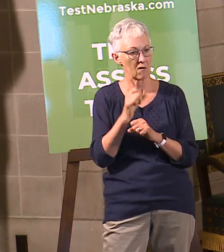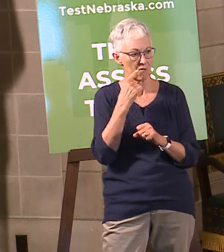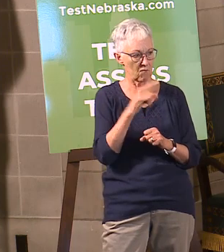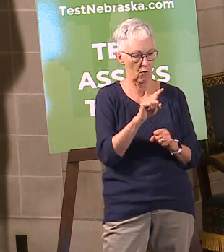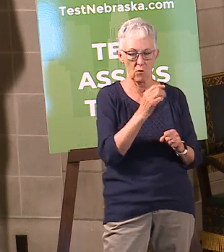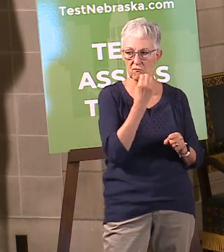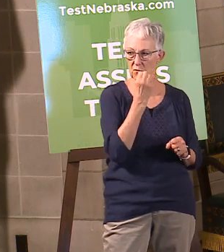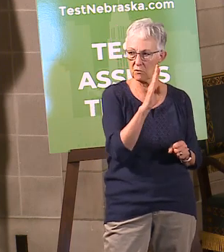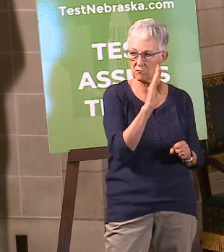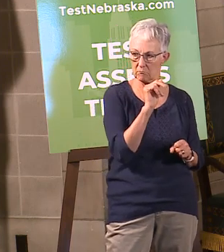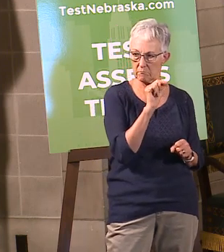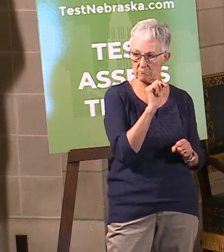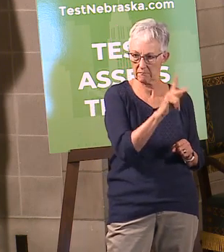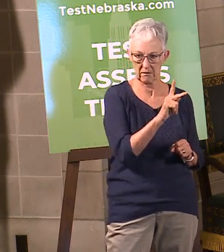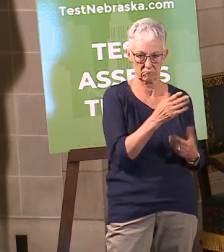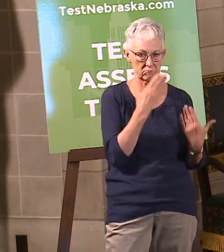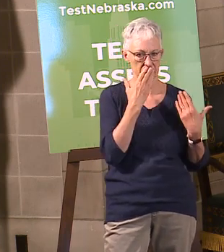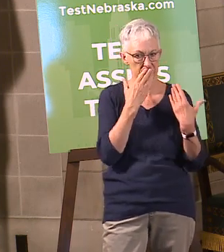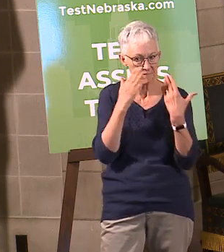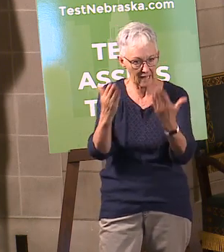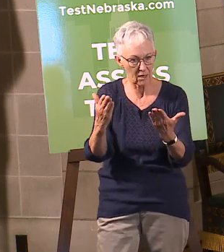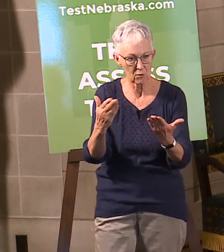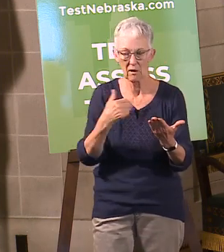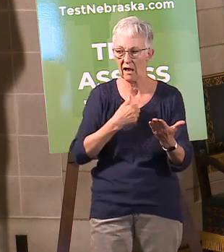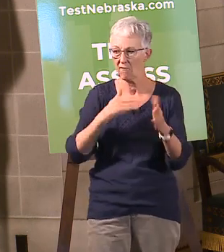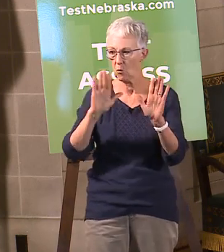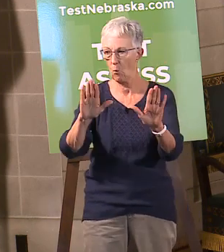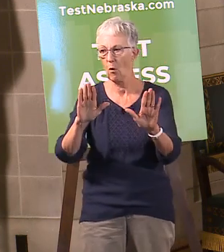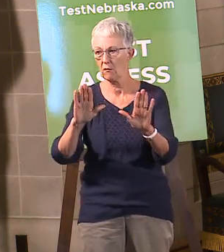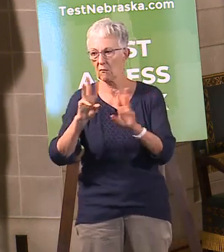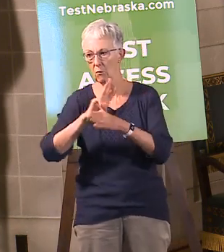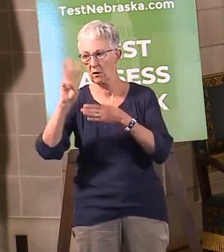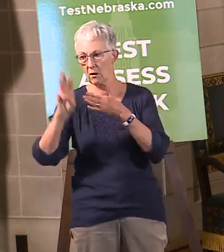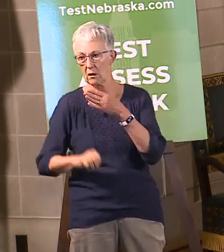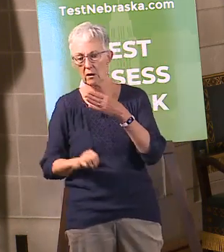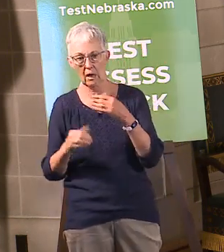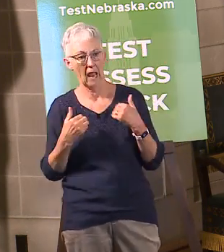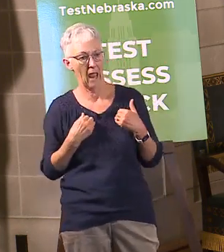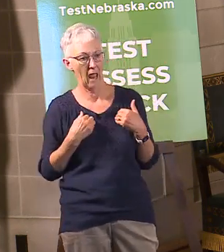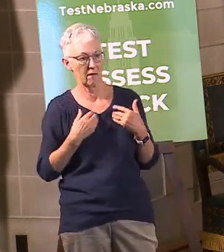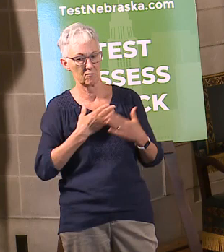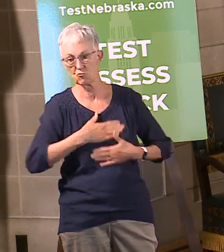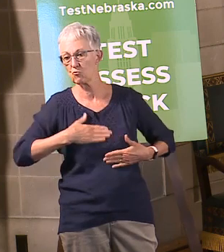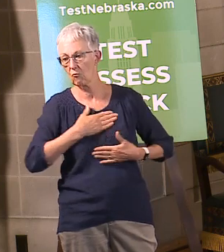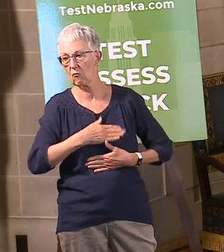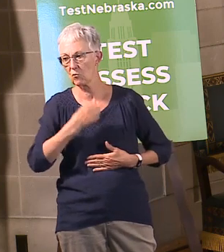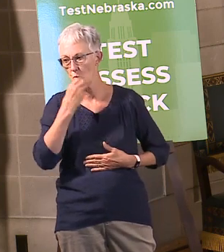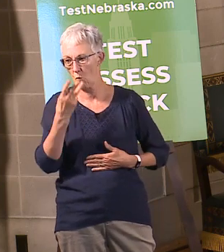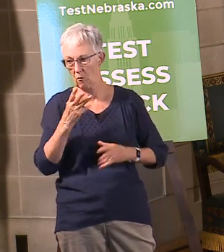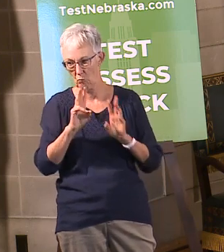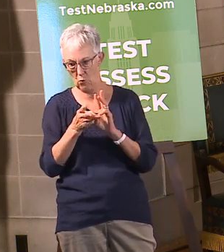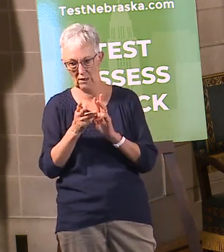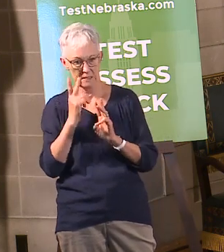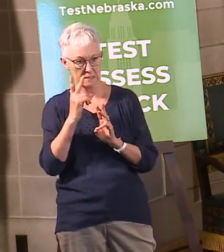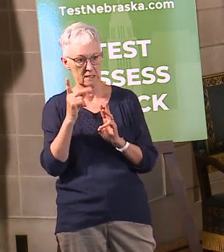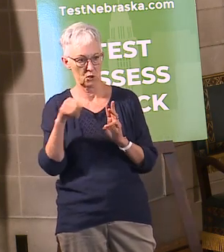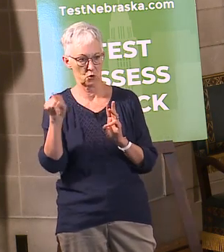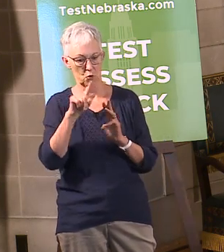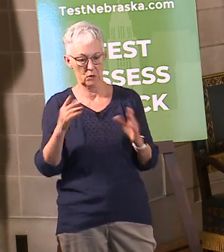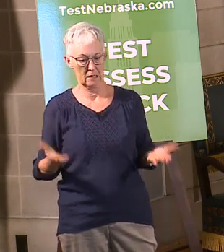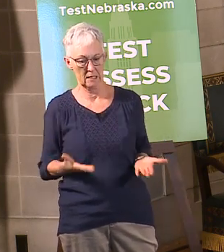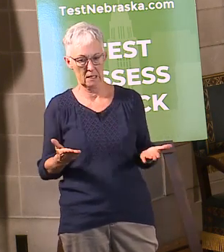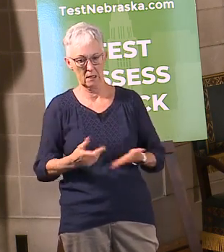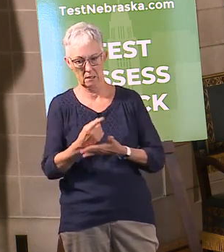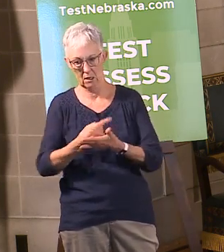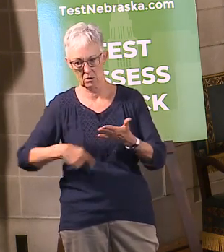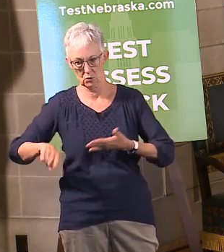So thank you all very much. I hope everybody has a great weekend. Enjoy some of what will hopefully be a little bit warmer weather. And we will all see you back again here next week, 2 p.m.